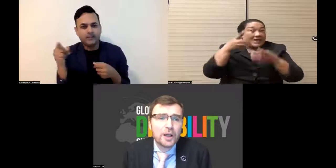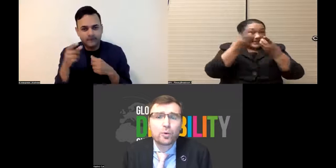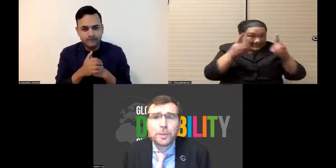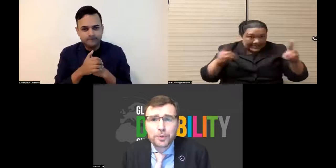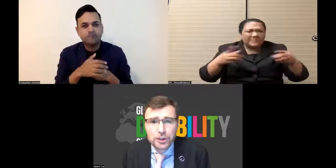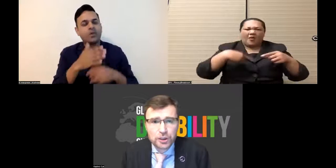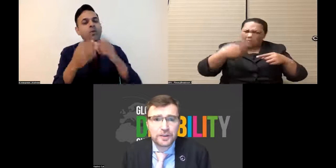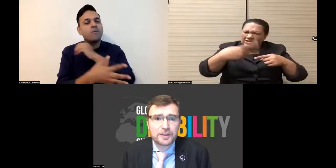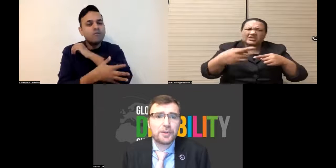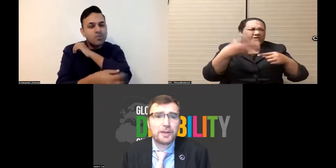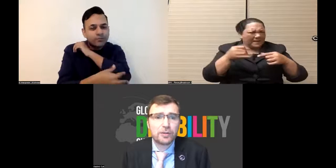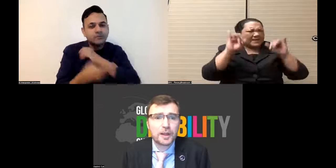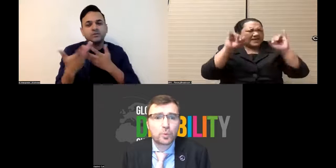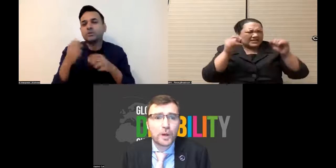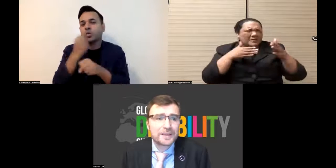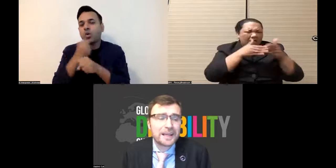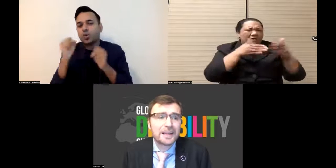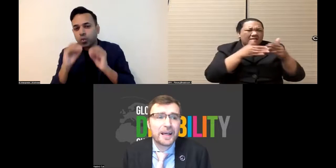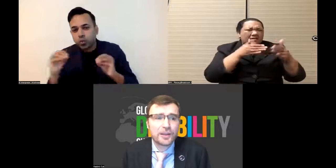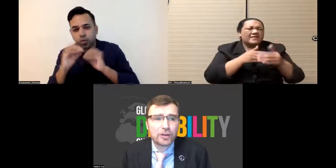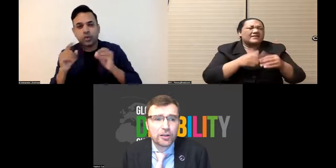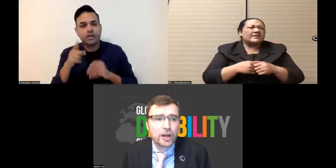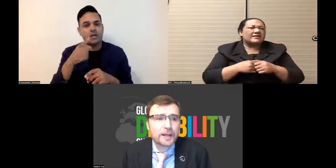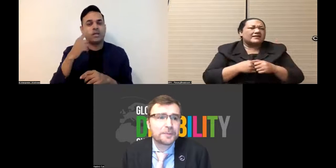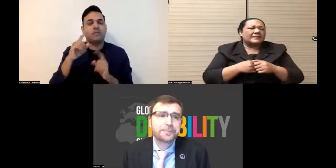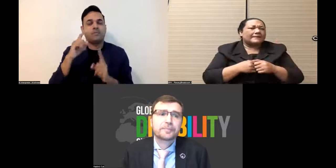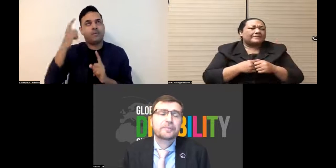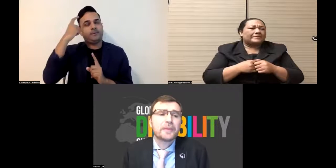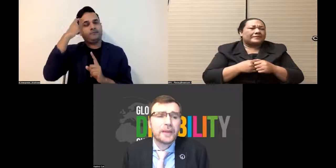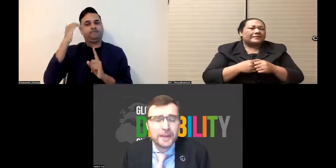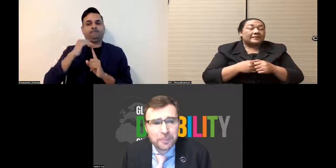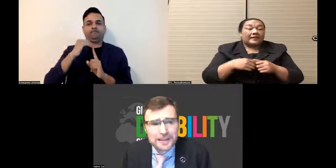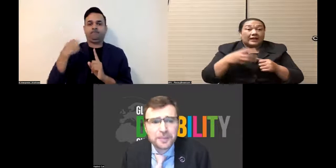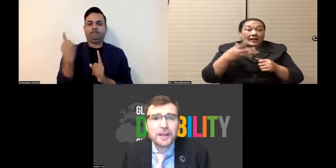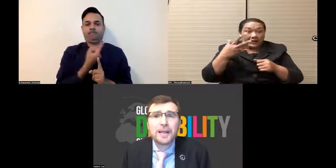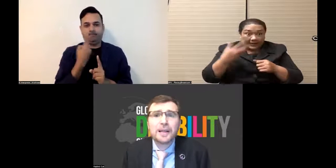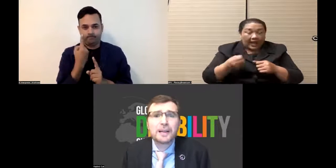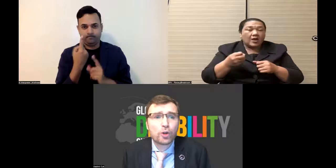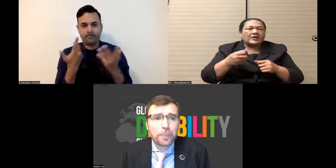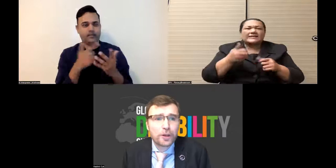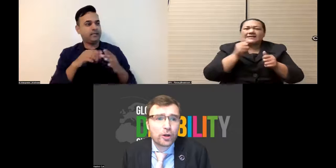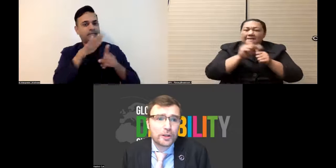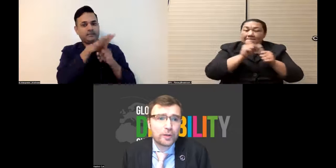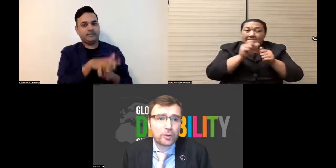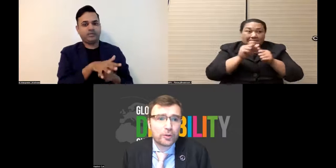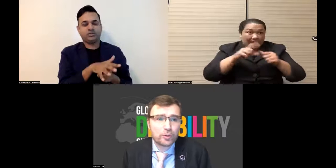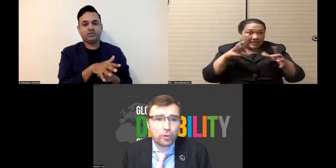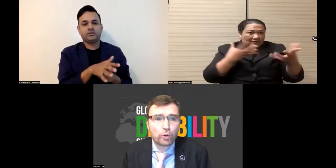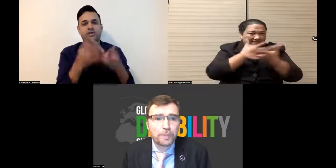today to reposition disability rights once again at the right track. It must be the top